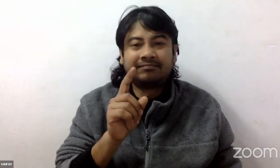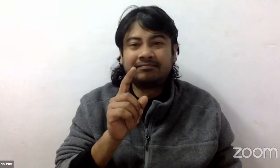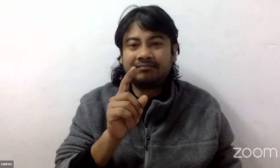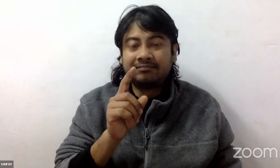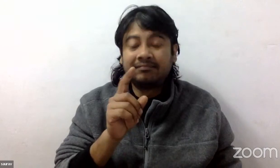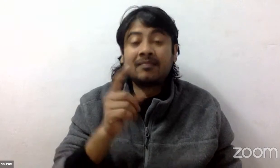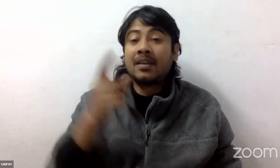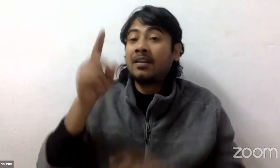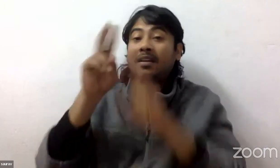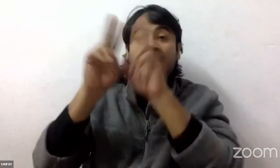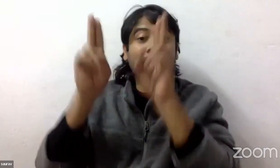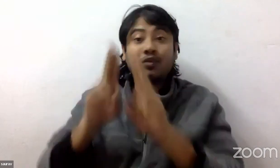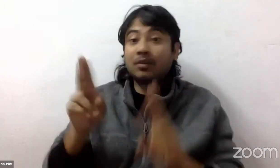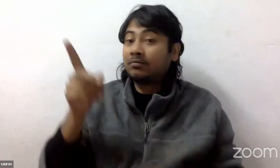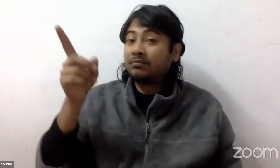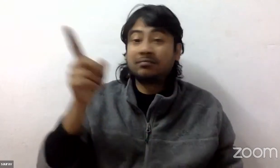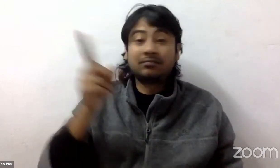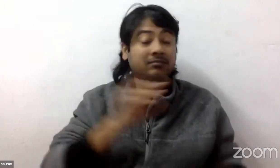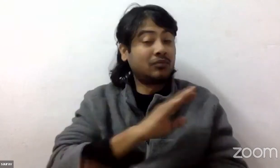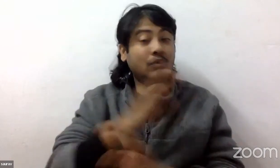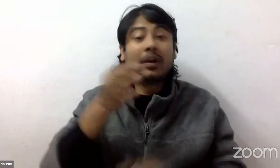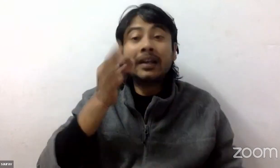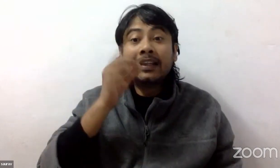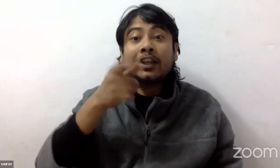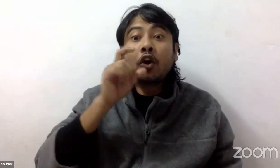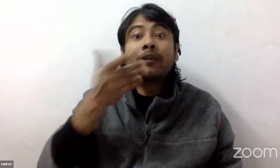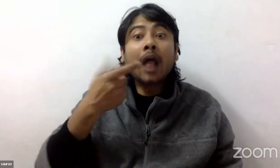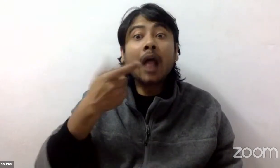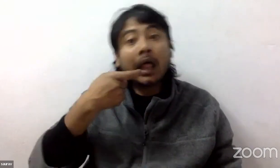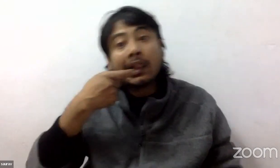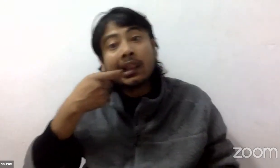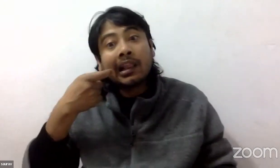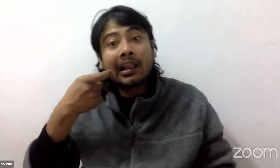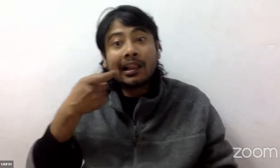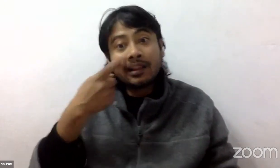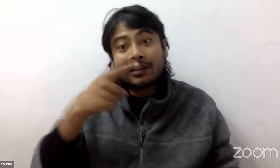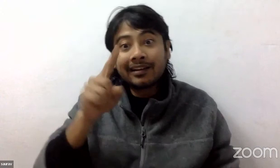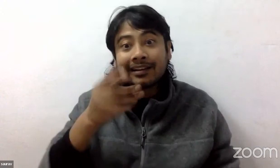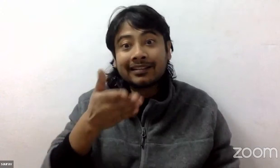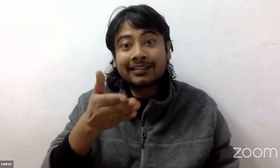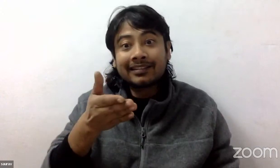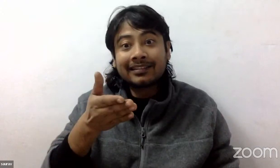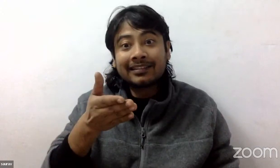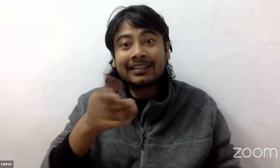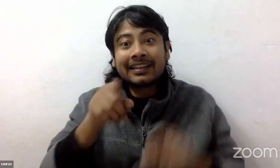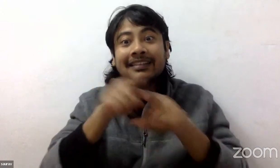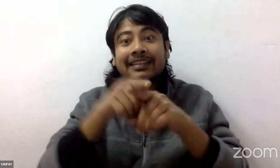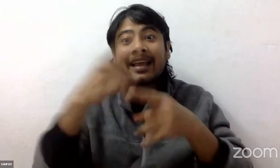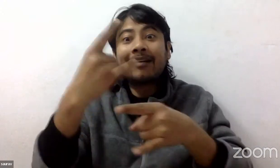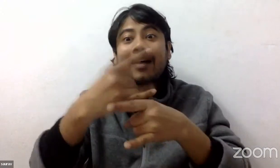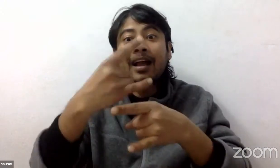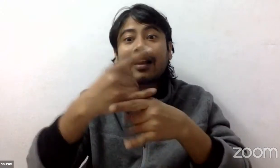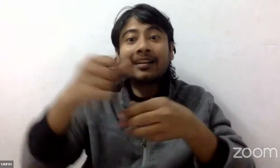is also kind of an intoxication, like how we have liquor. Similarly, we consider tea and coffee